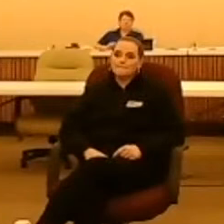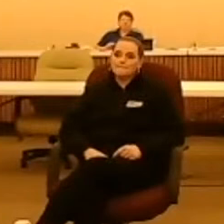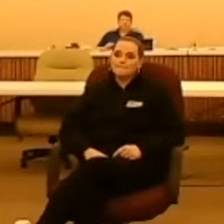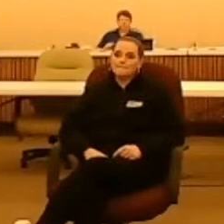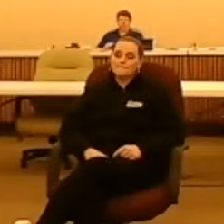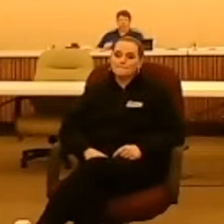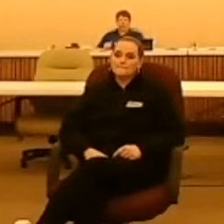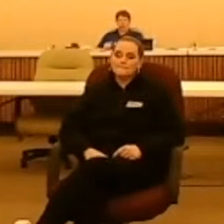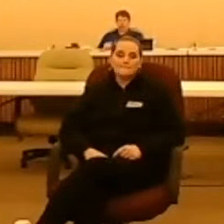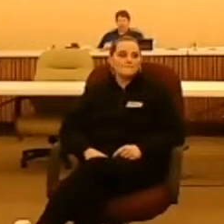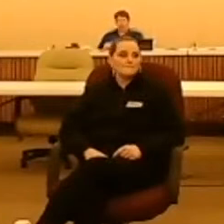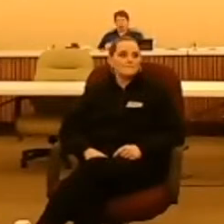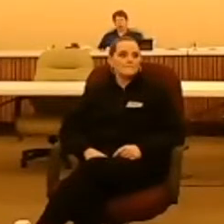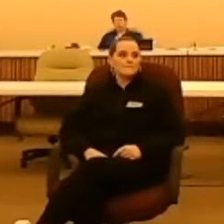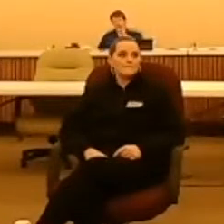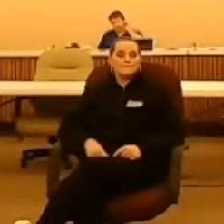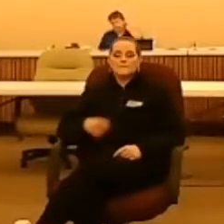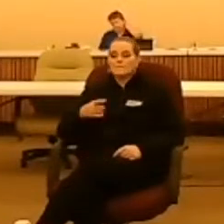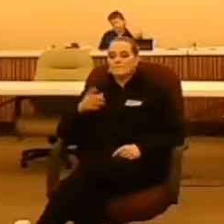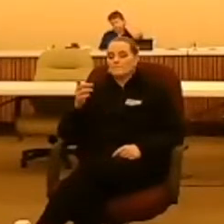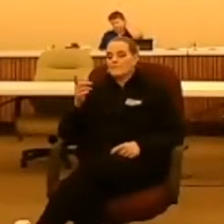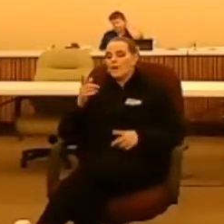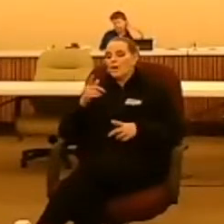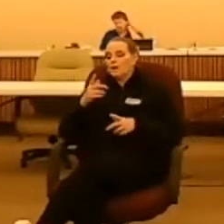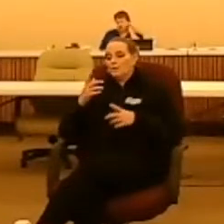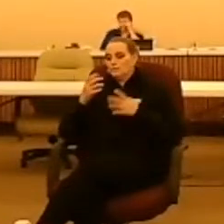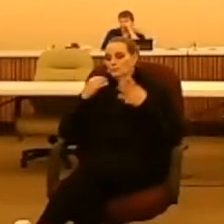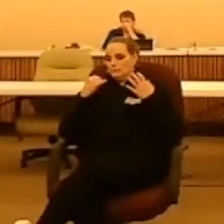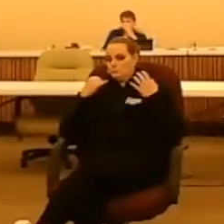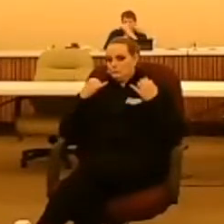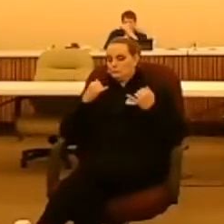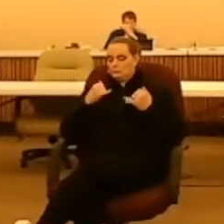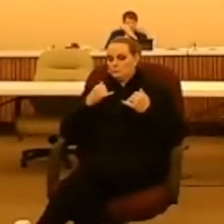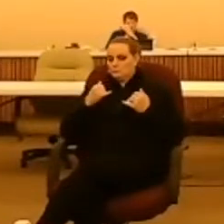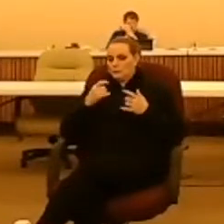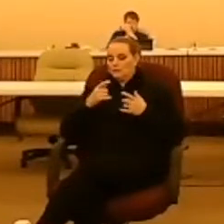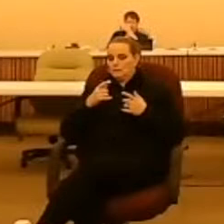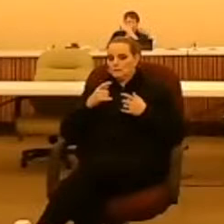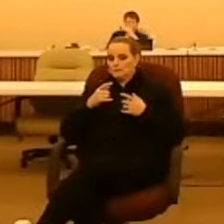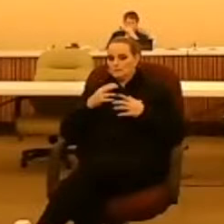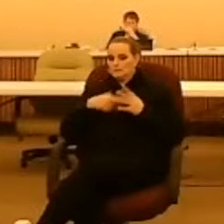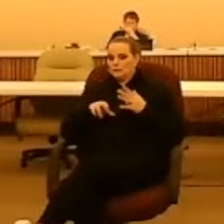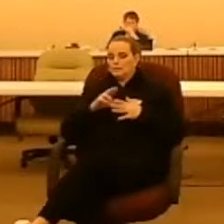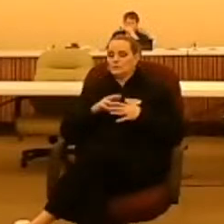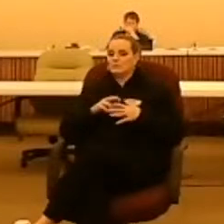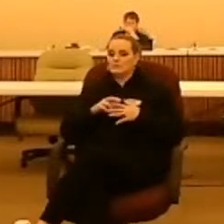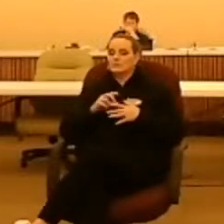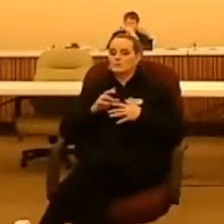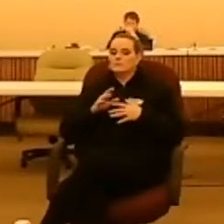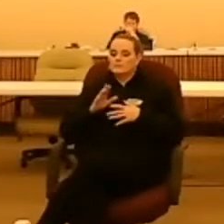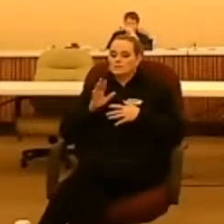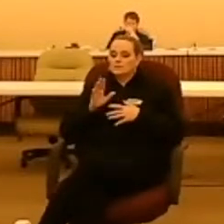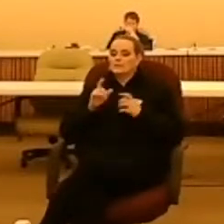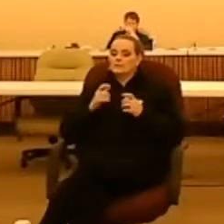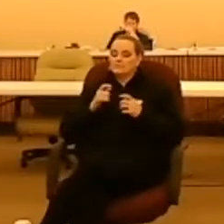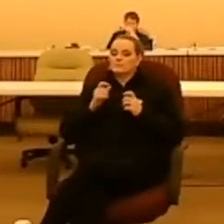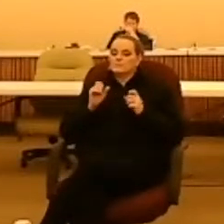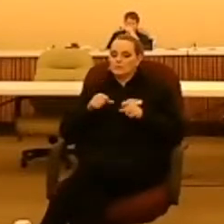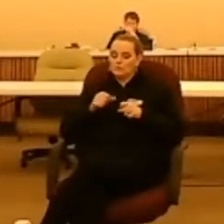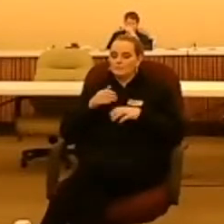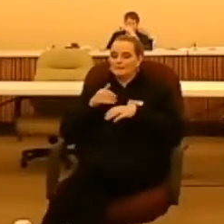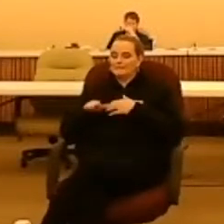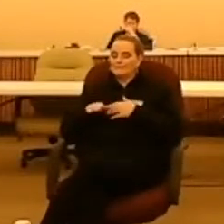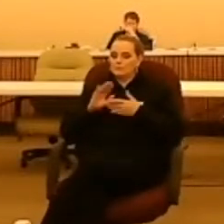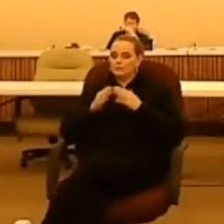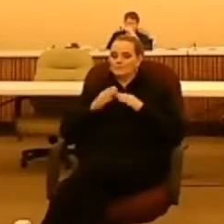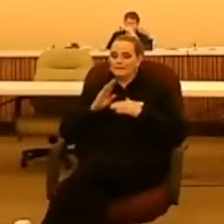current scenario, if the person didn't resolve that issue, it ultimately could get to the town board. But